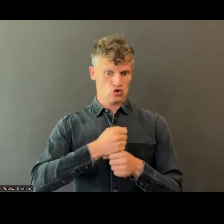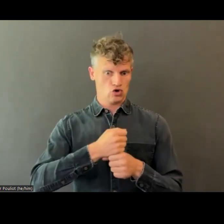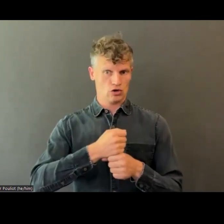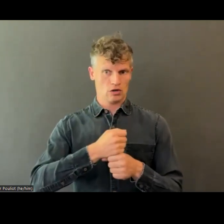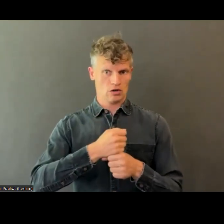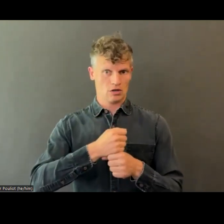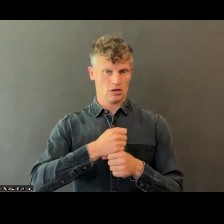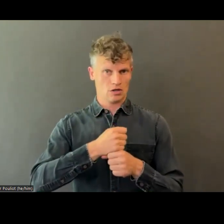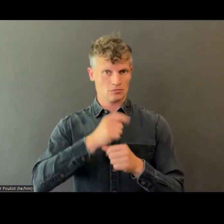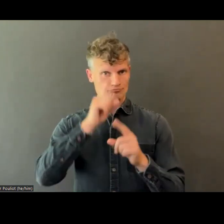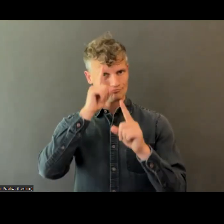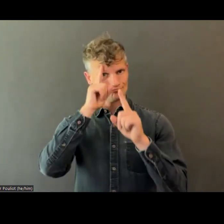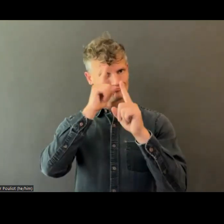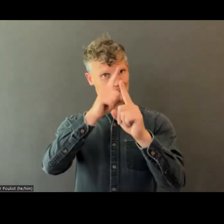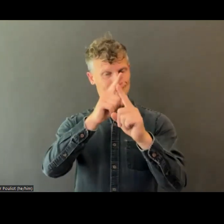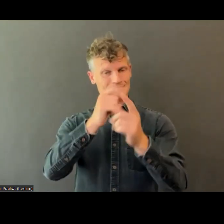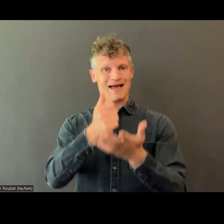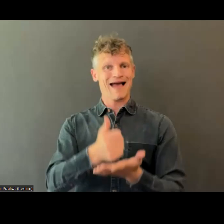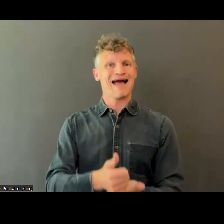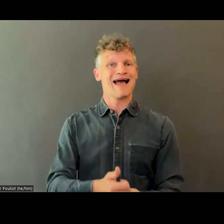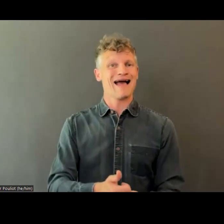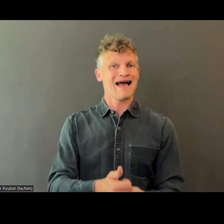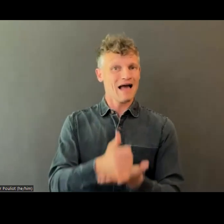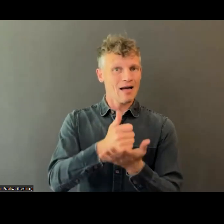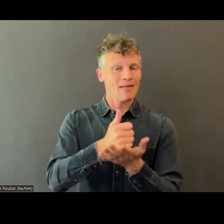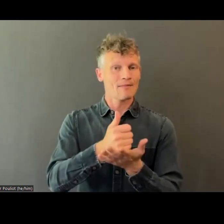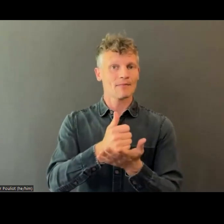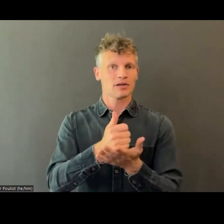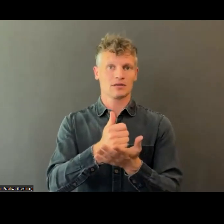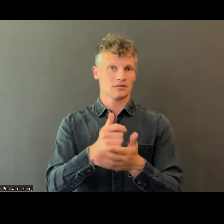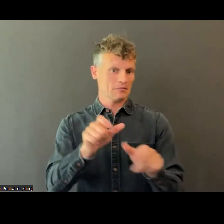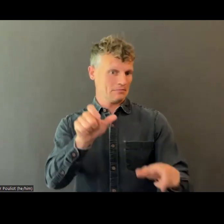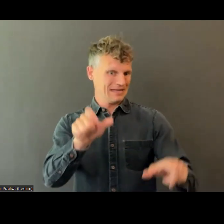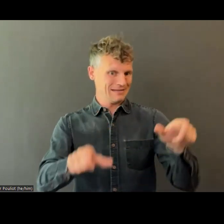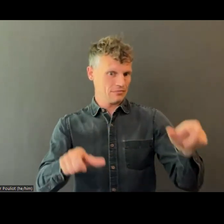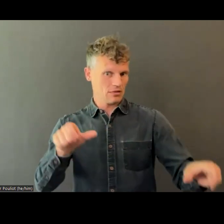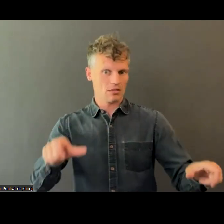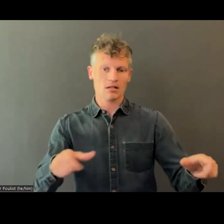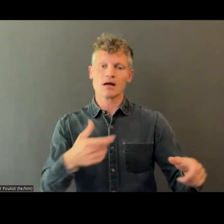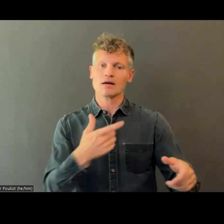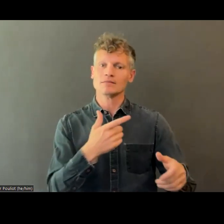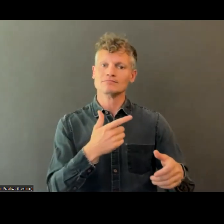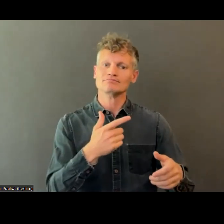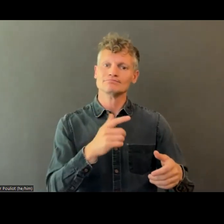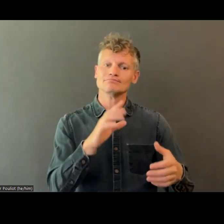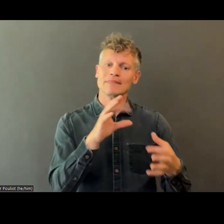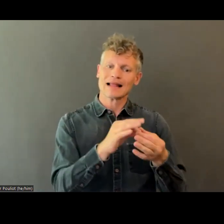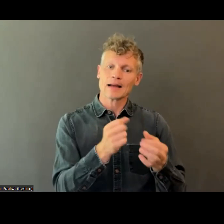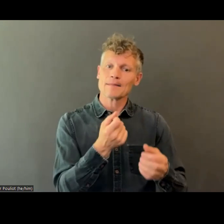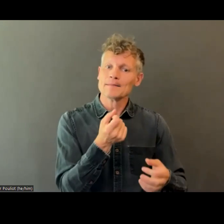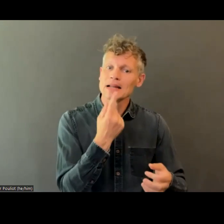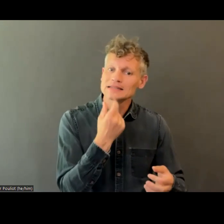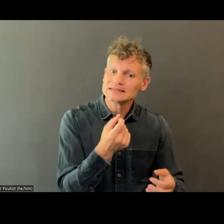inclusion? I think Susan was kind enough to kind of explain things